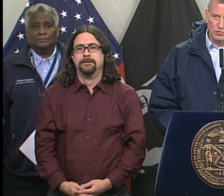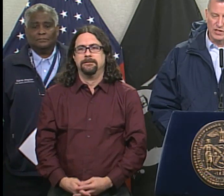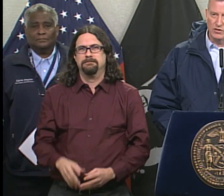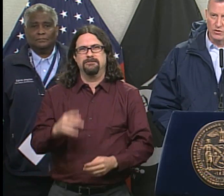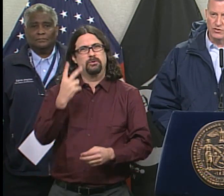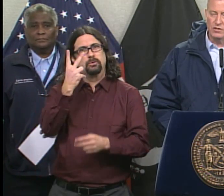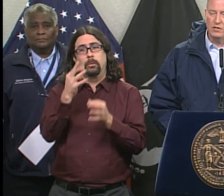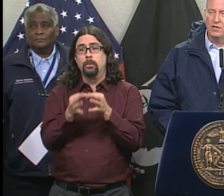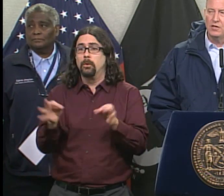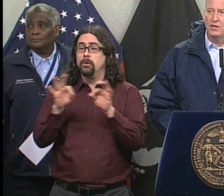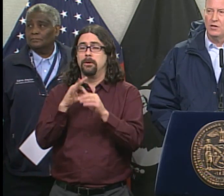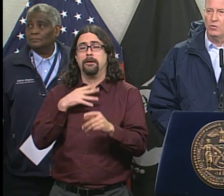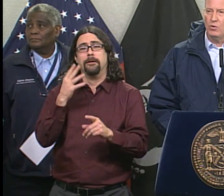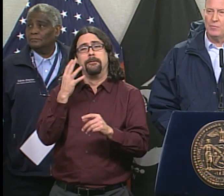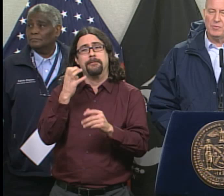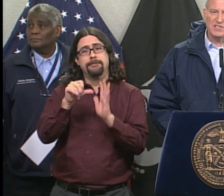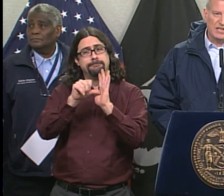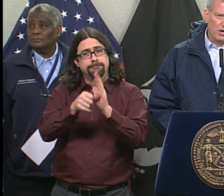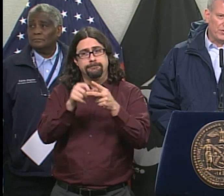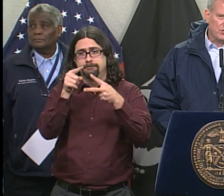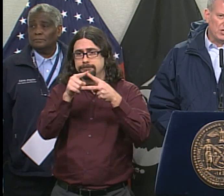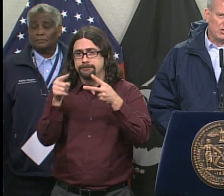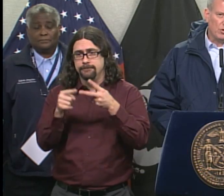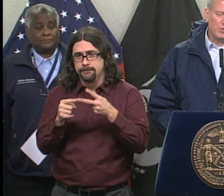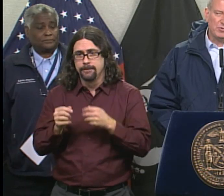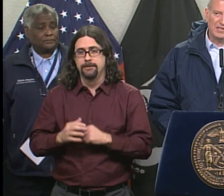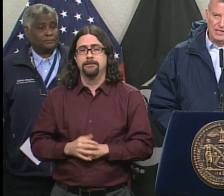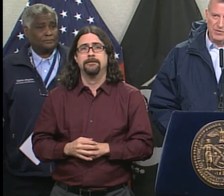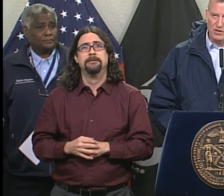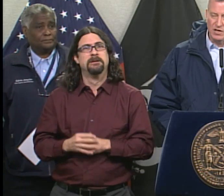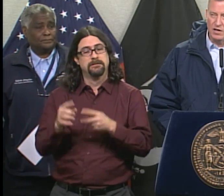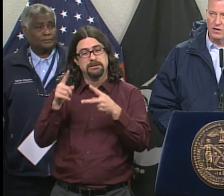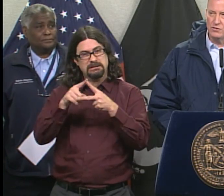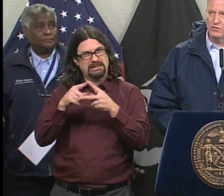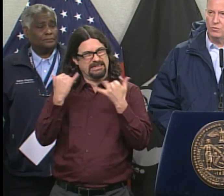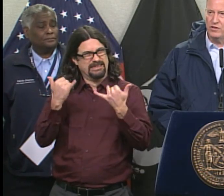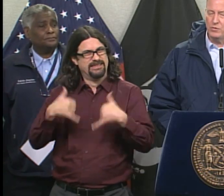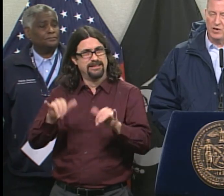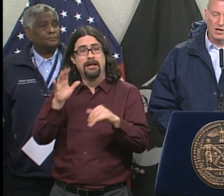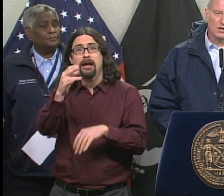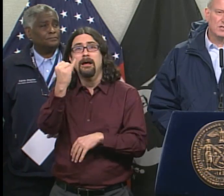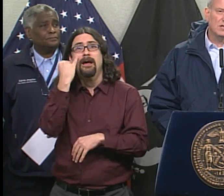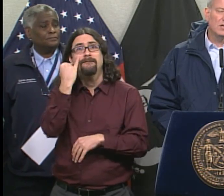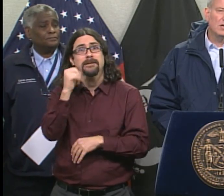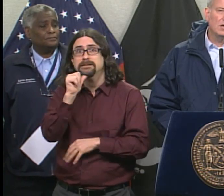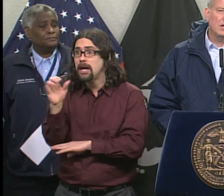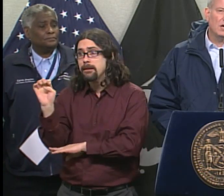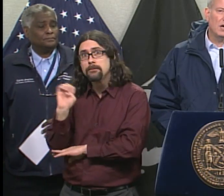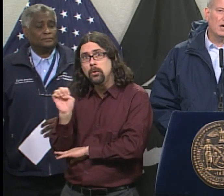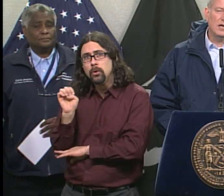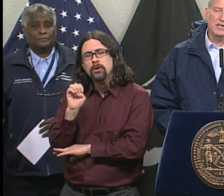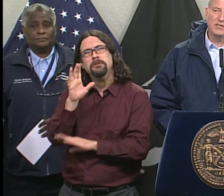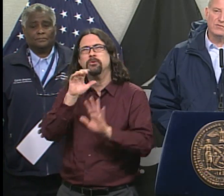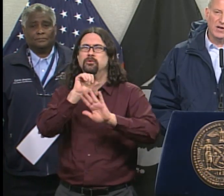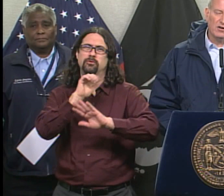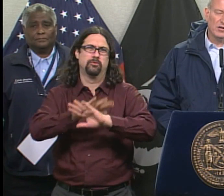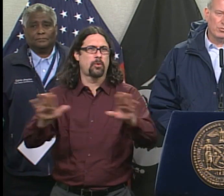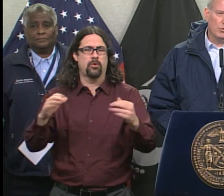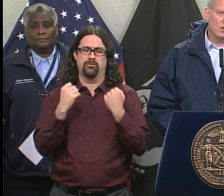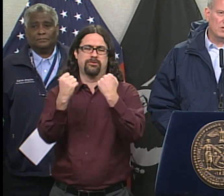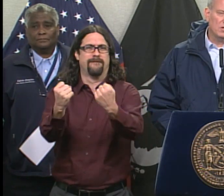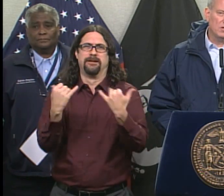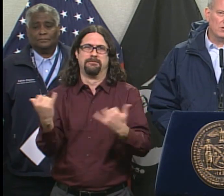it's really urgent. We want people to stay off the streets. We want people to keep their cars where they're parked. It is